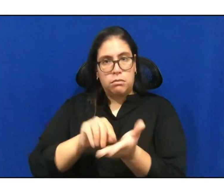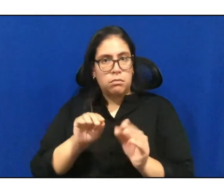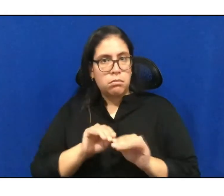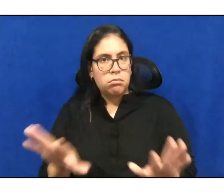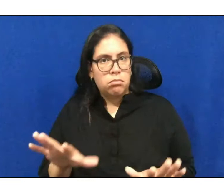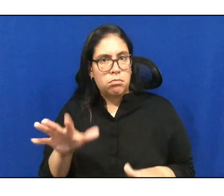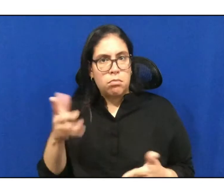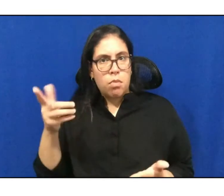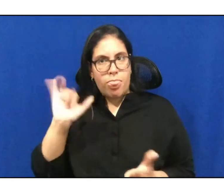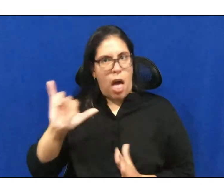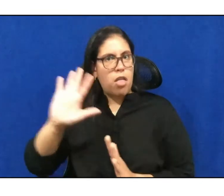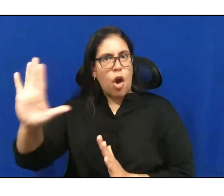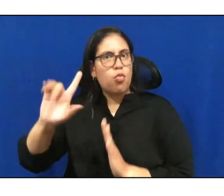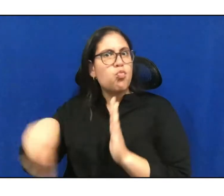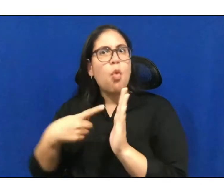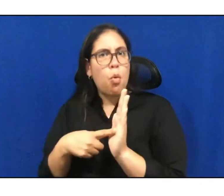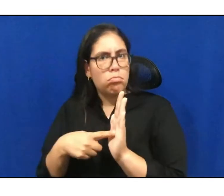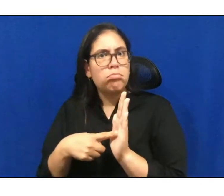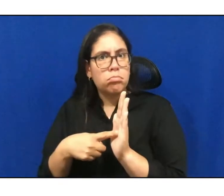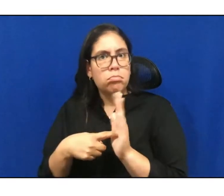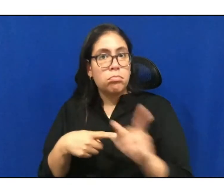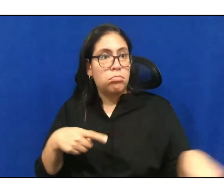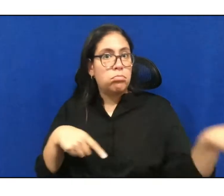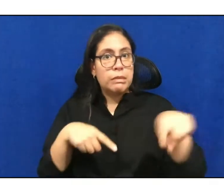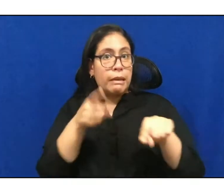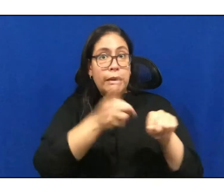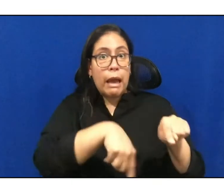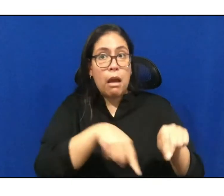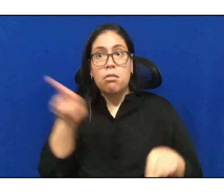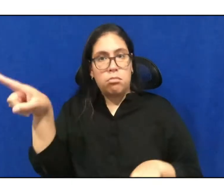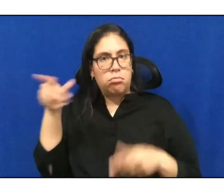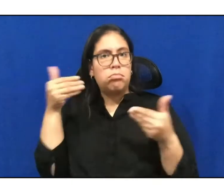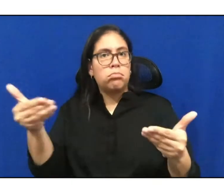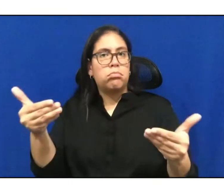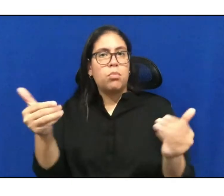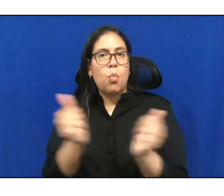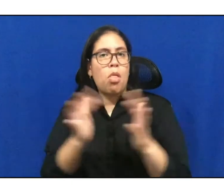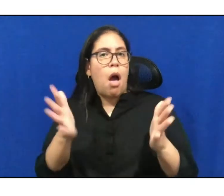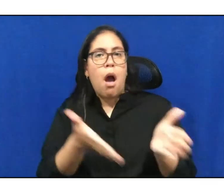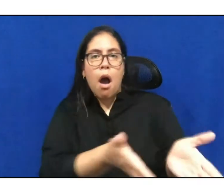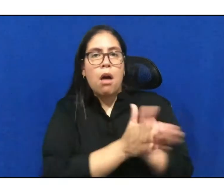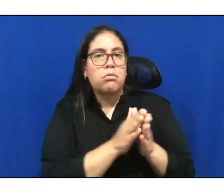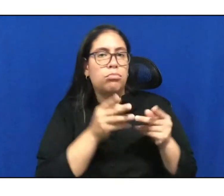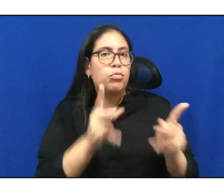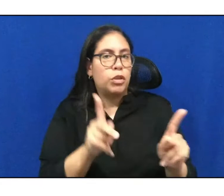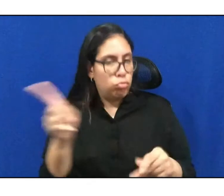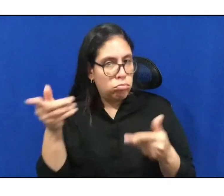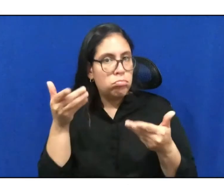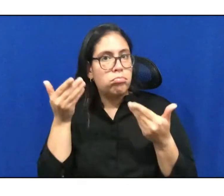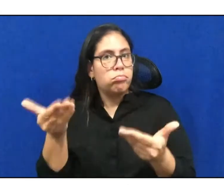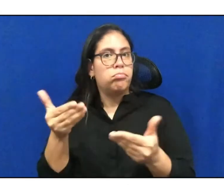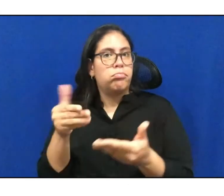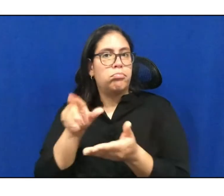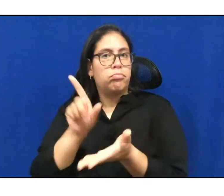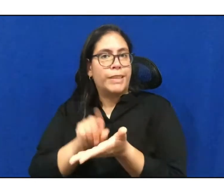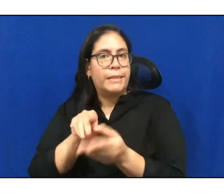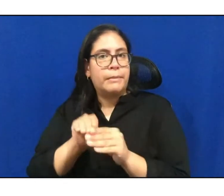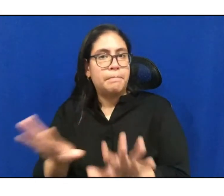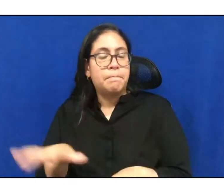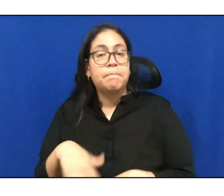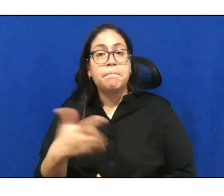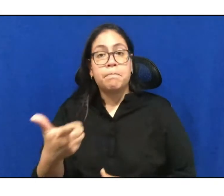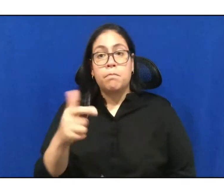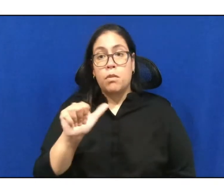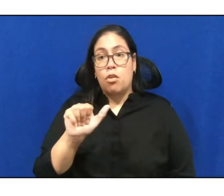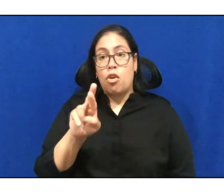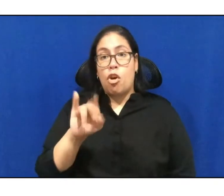no one else could do. They could print that without asking permission. So that's really important. And the archive, I think, tells that story,